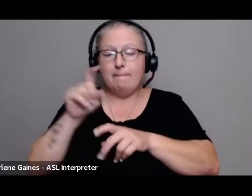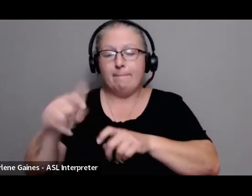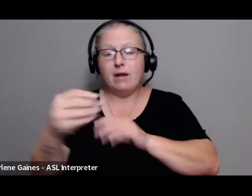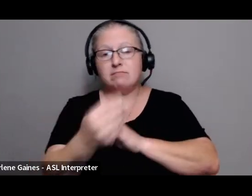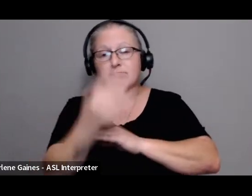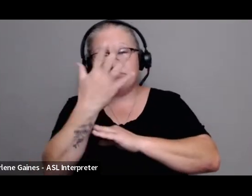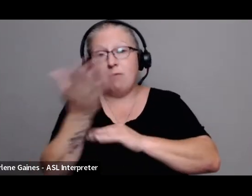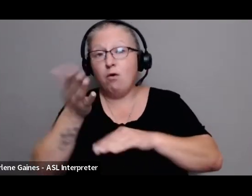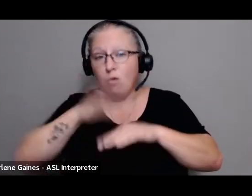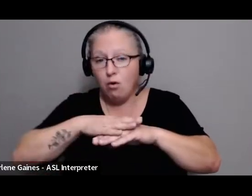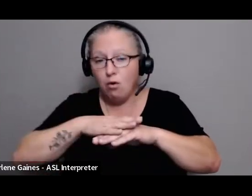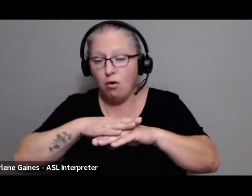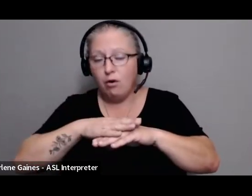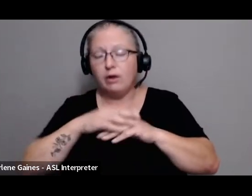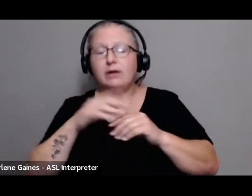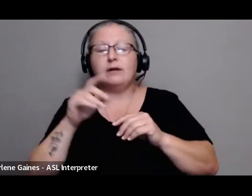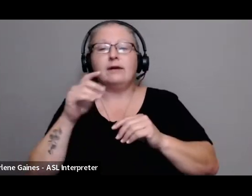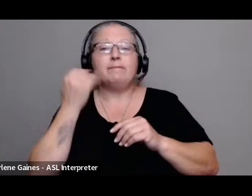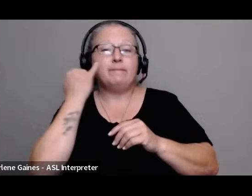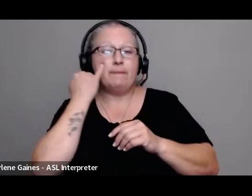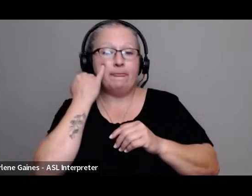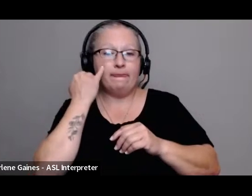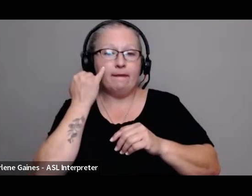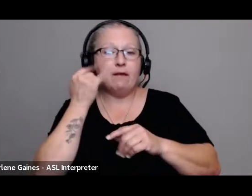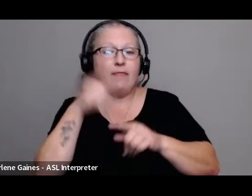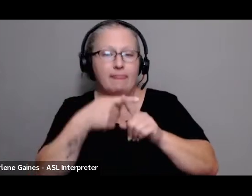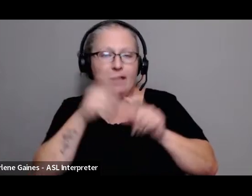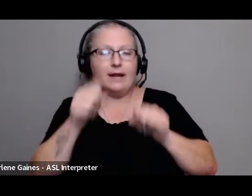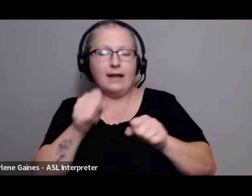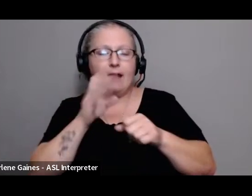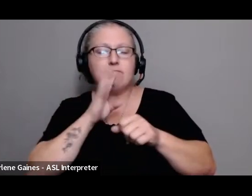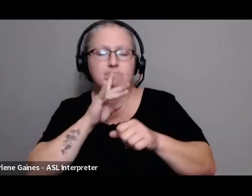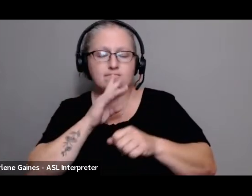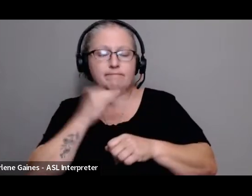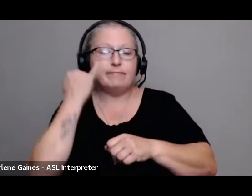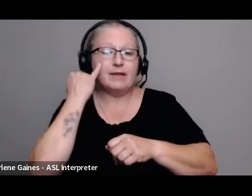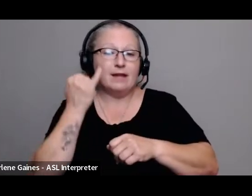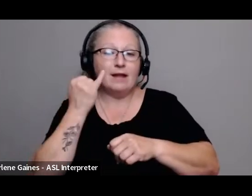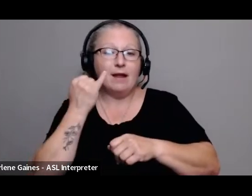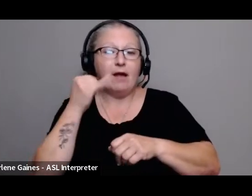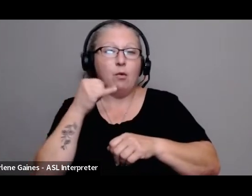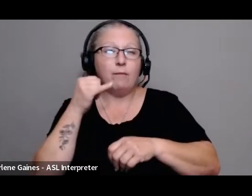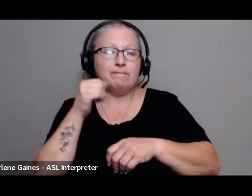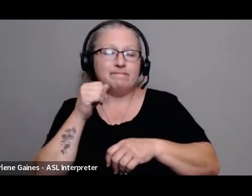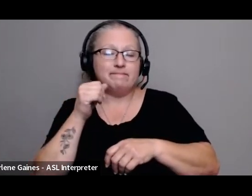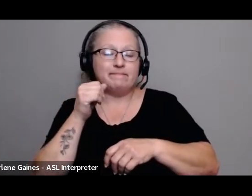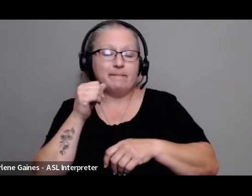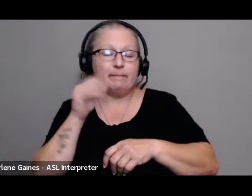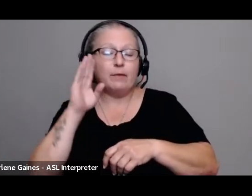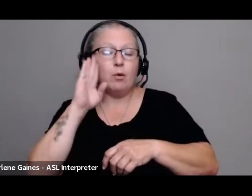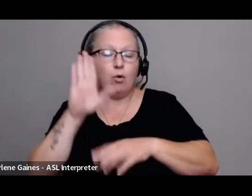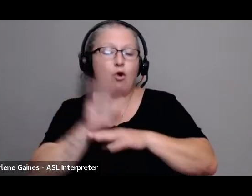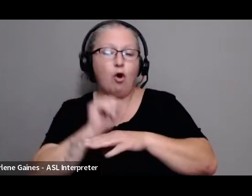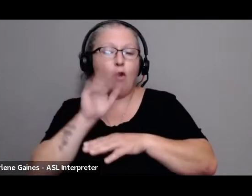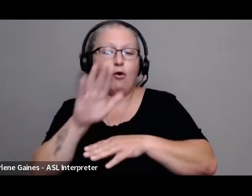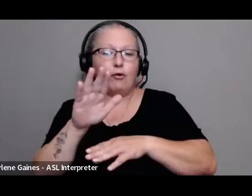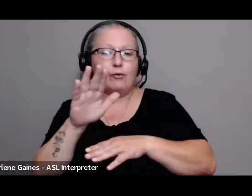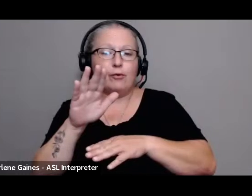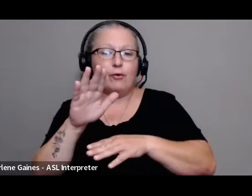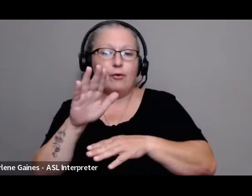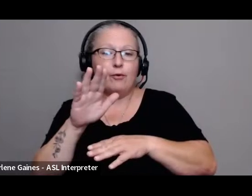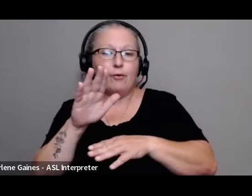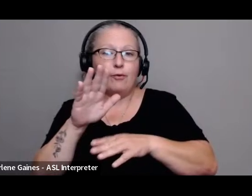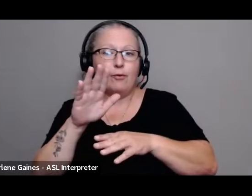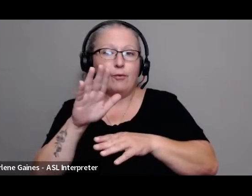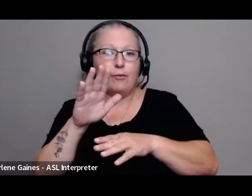be on before you are called upon to make a public comment. We will call on you to begin your public comment once